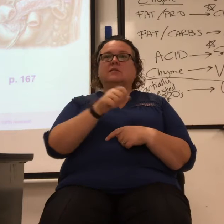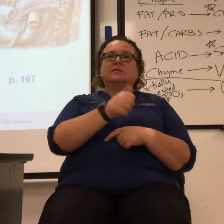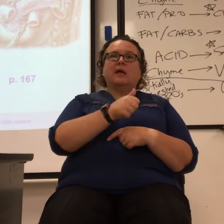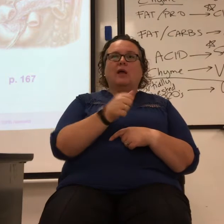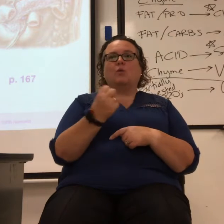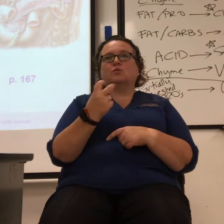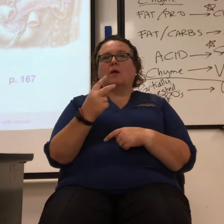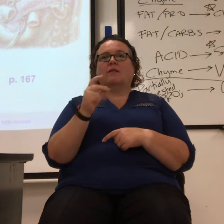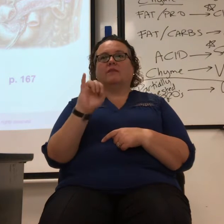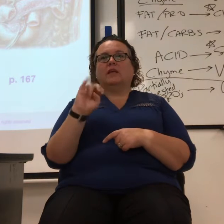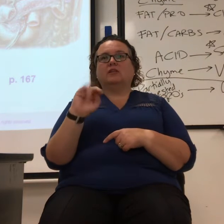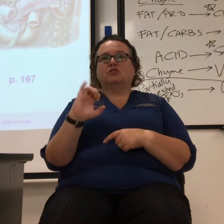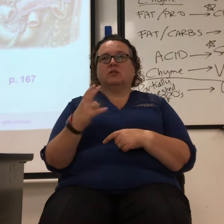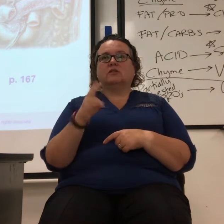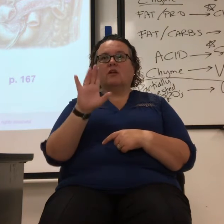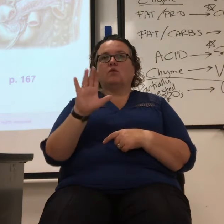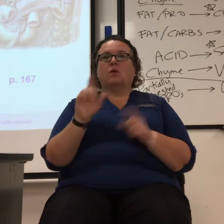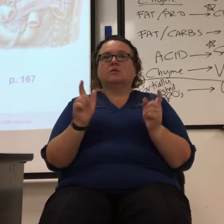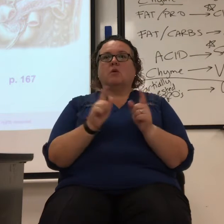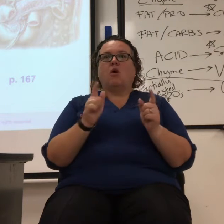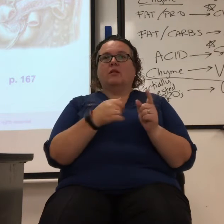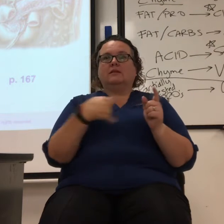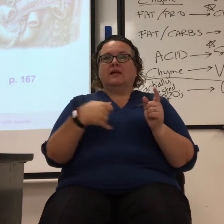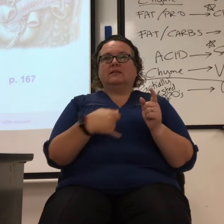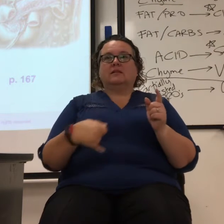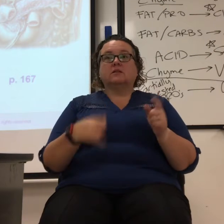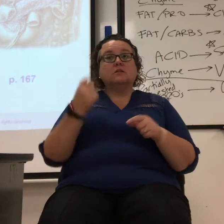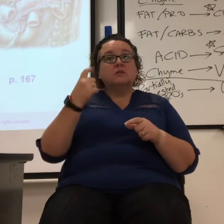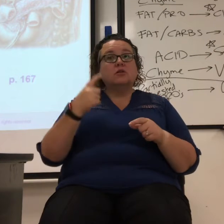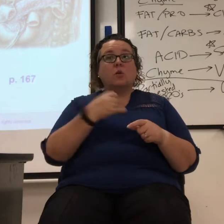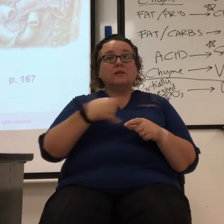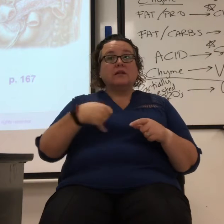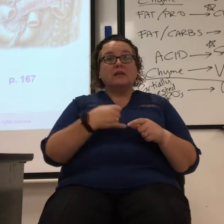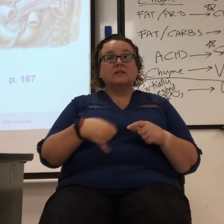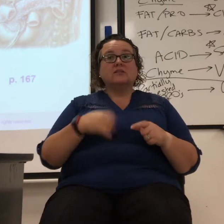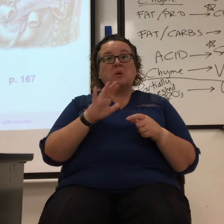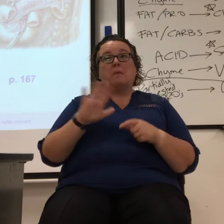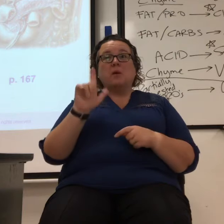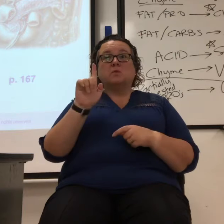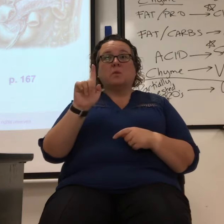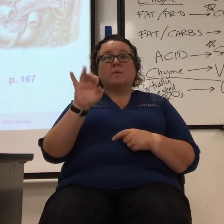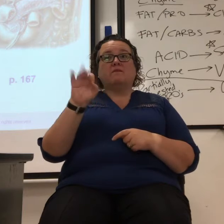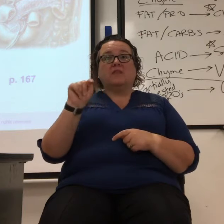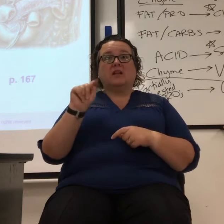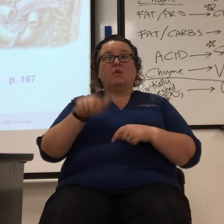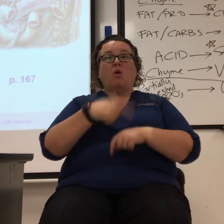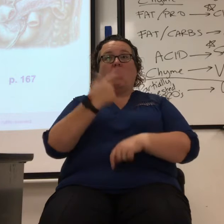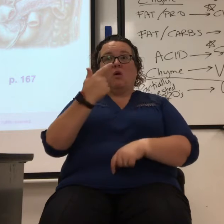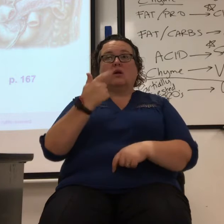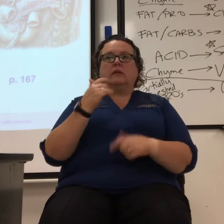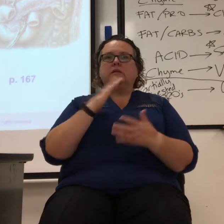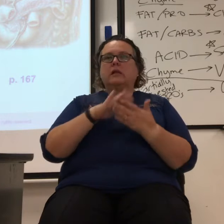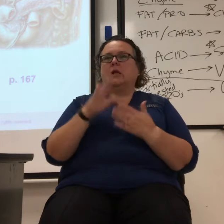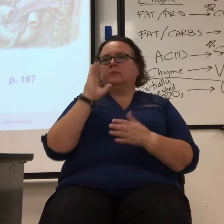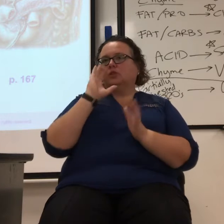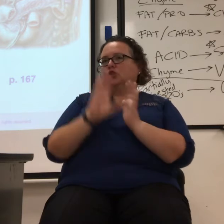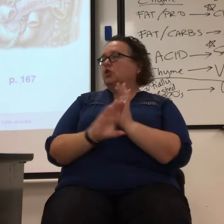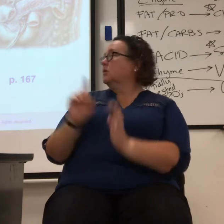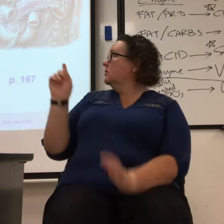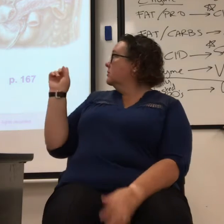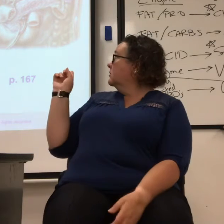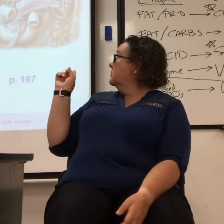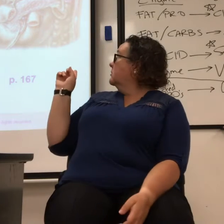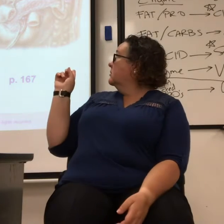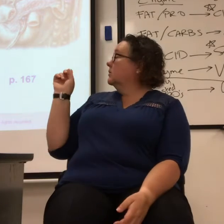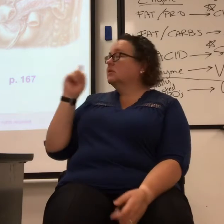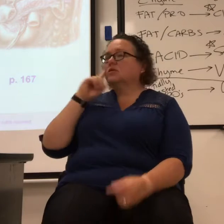intestine, which is like 21 feet long. Here's a nice picture of it. And let's think about everything you